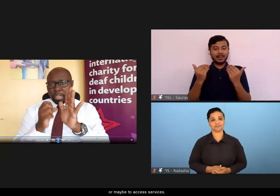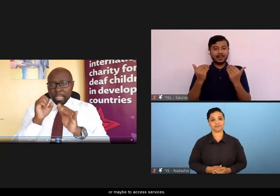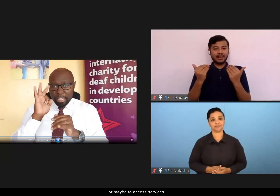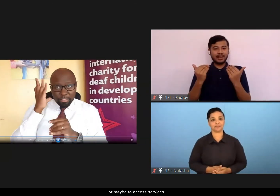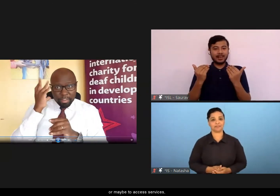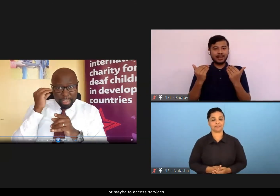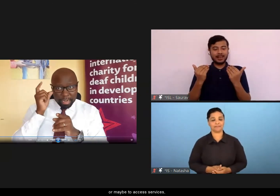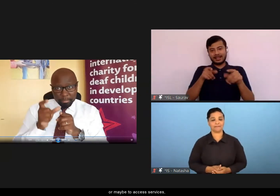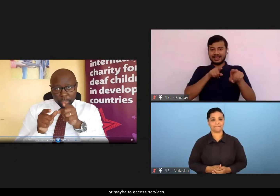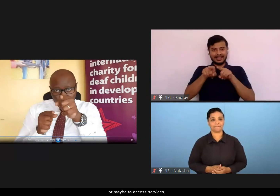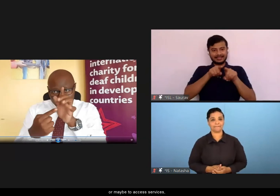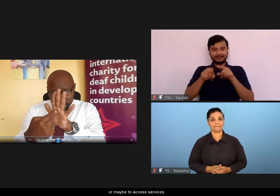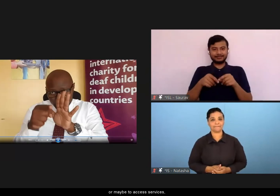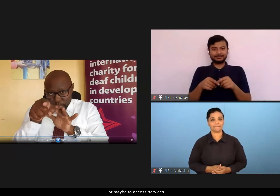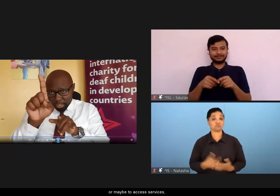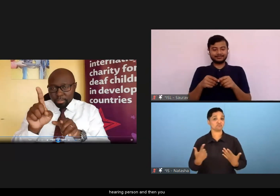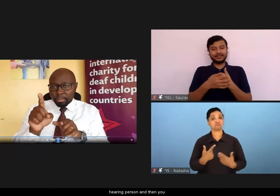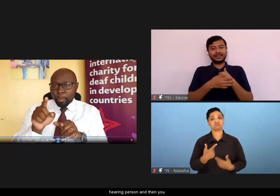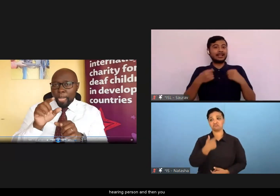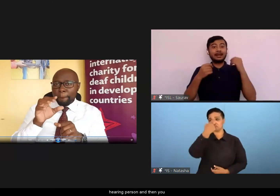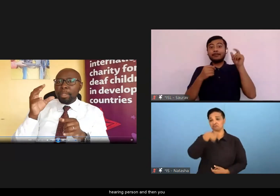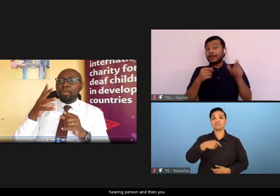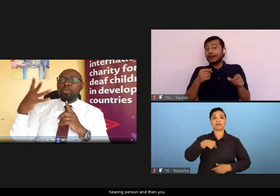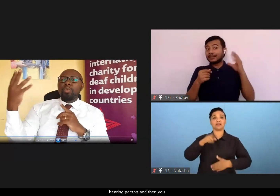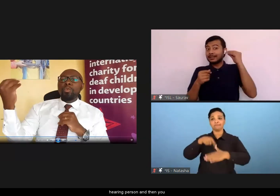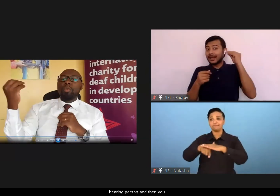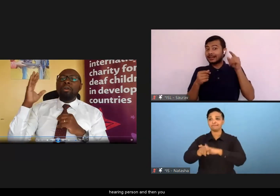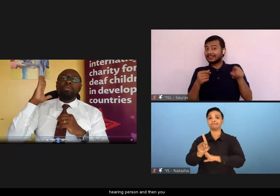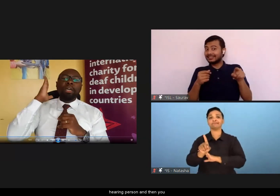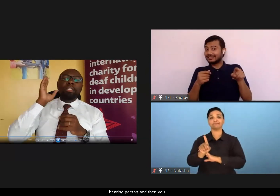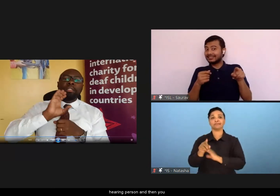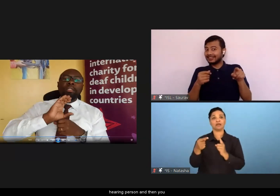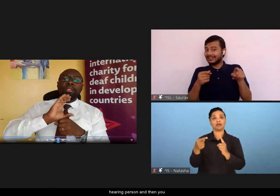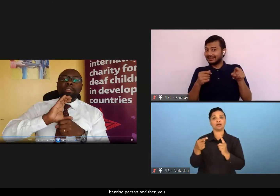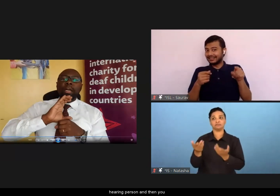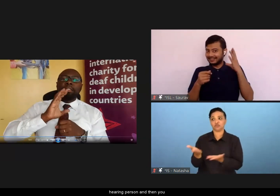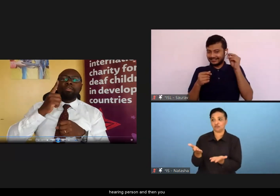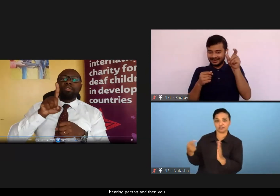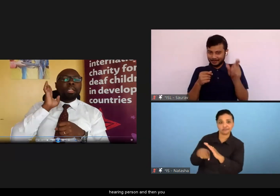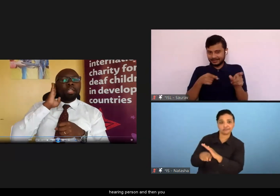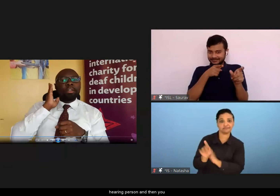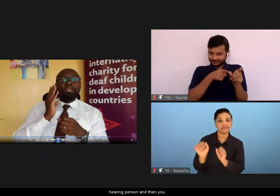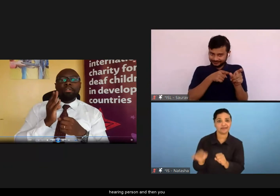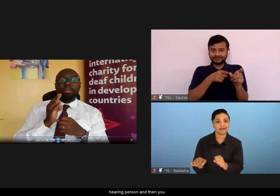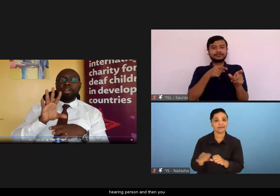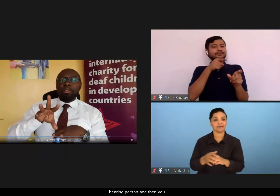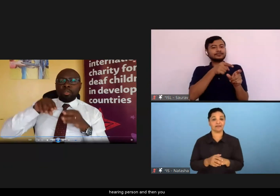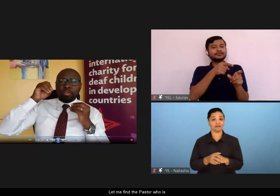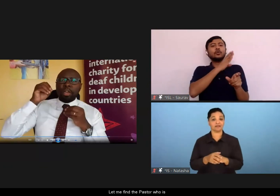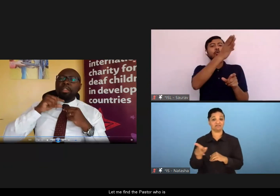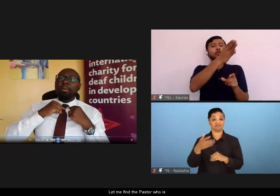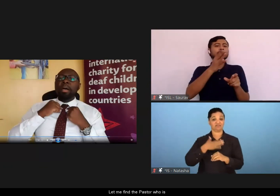maybe to access services. For example, if you're a hearing person and then you went to a church for the